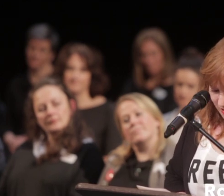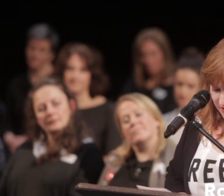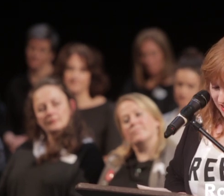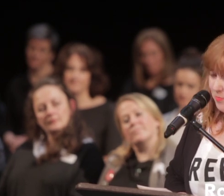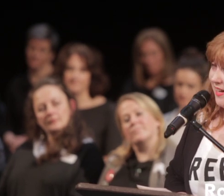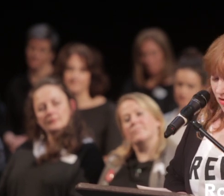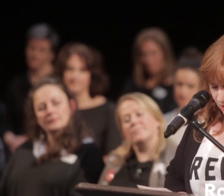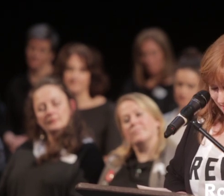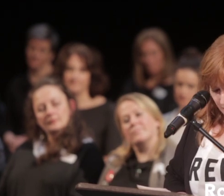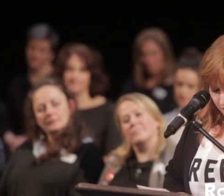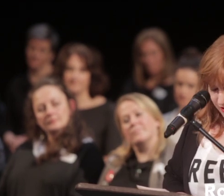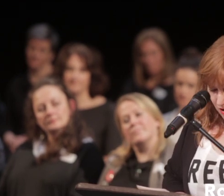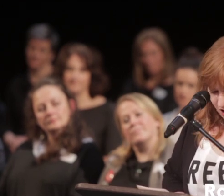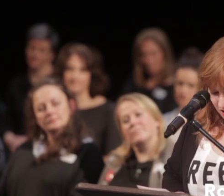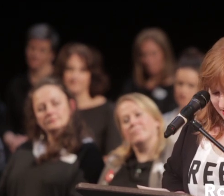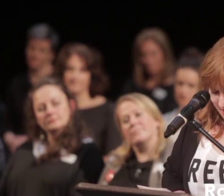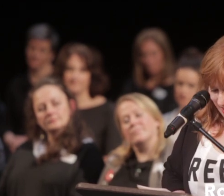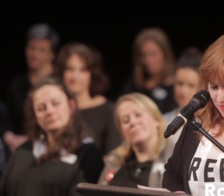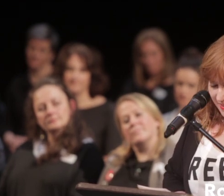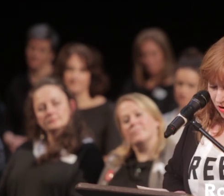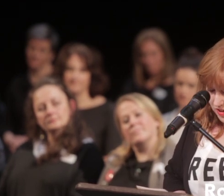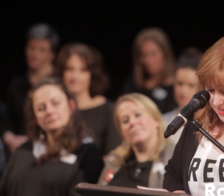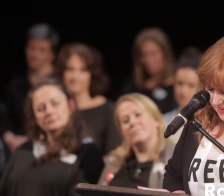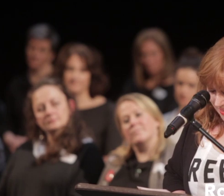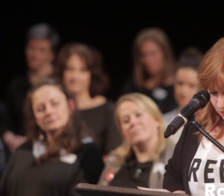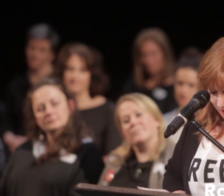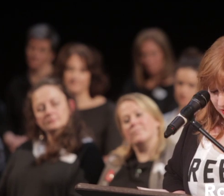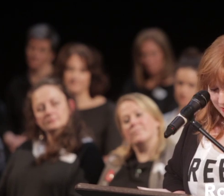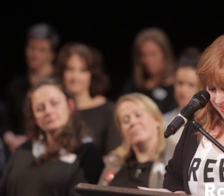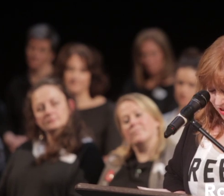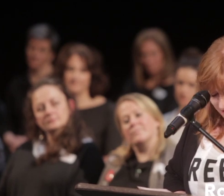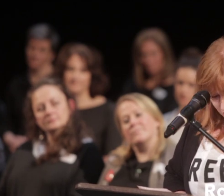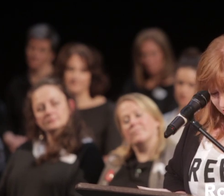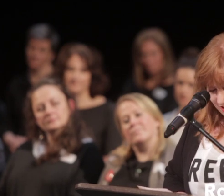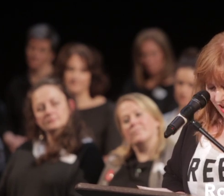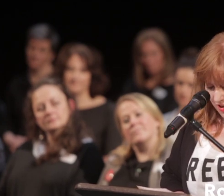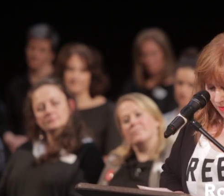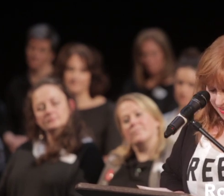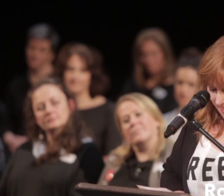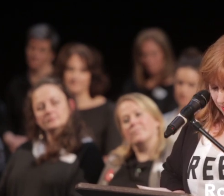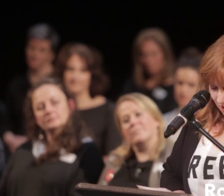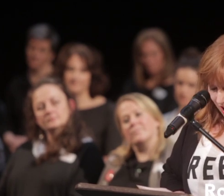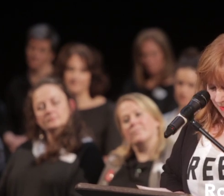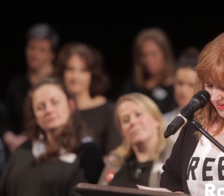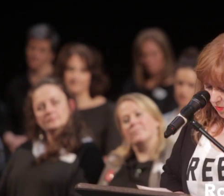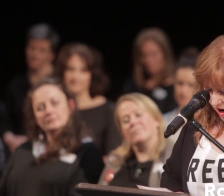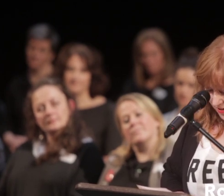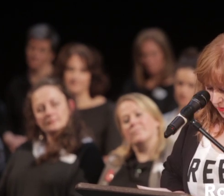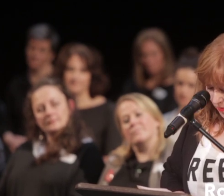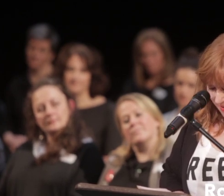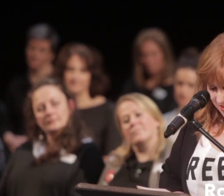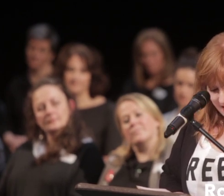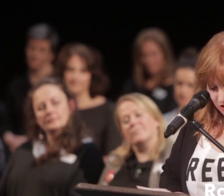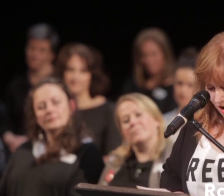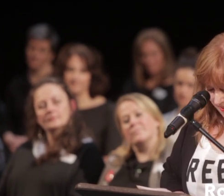writers and directors have been ignored by the Abbey for so long and have made their own successes elsewhere with busy schedules, so it might take some time and some work